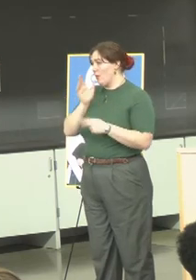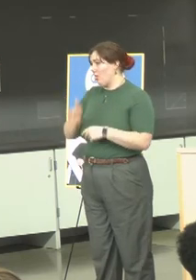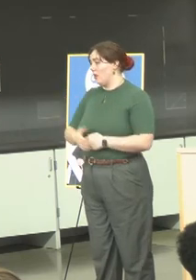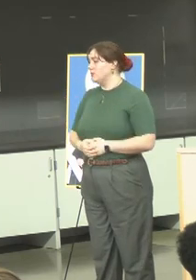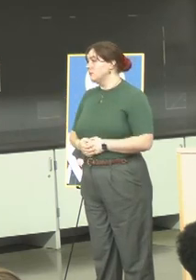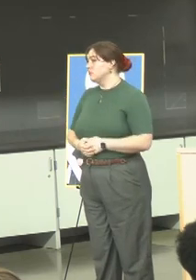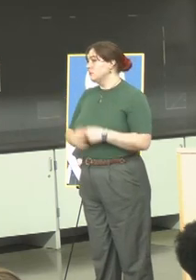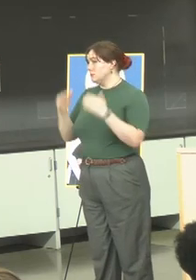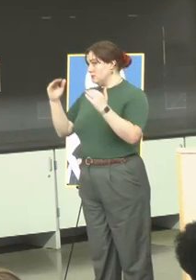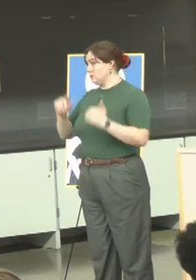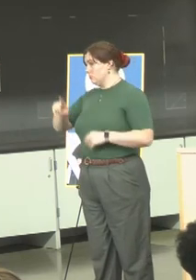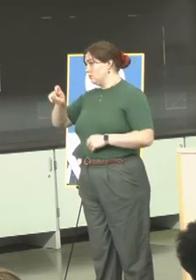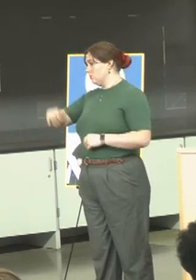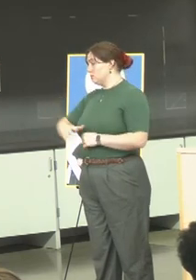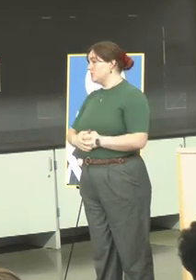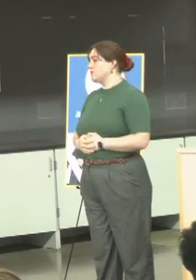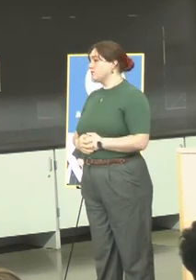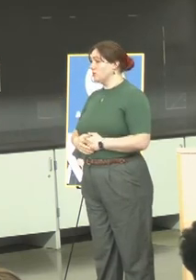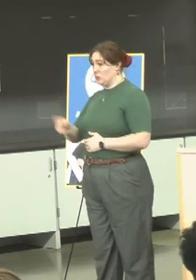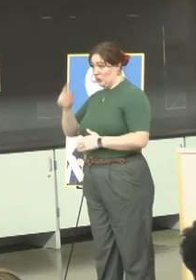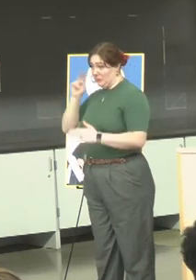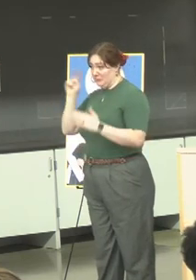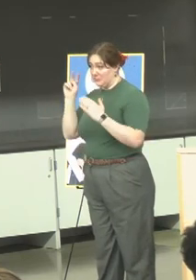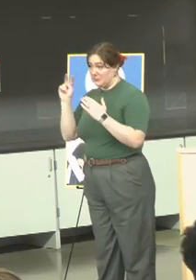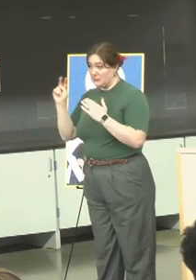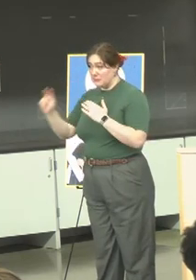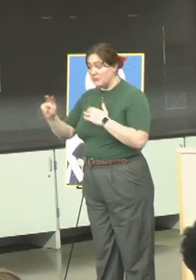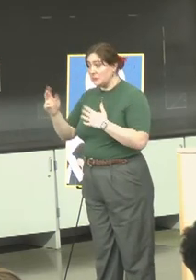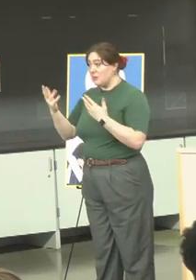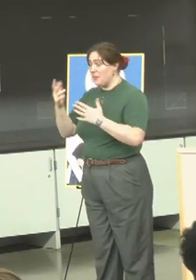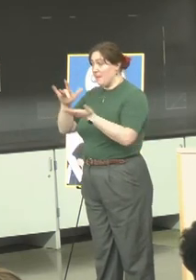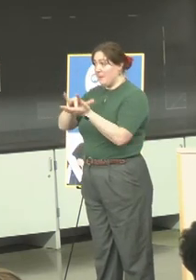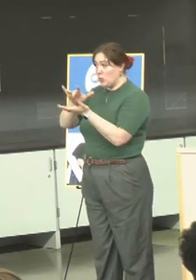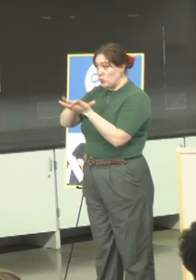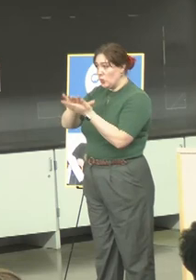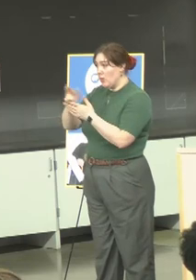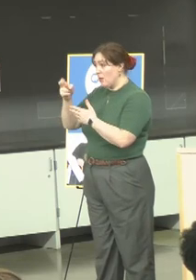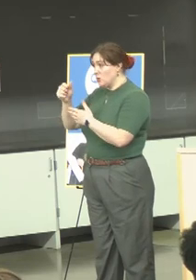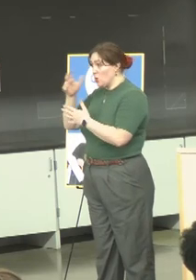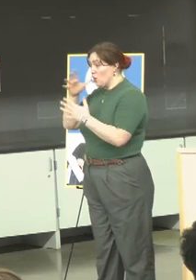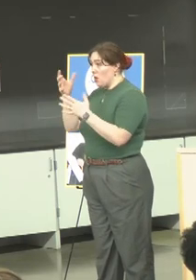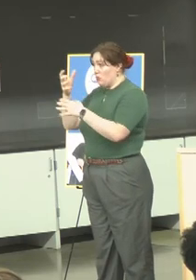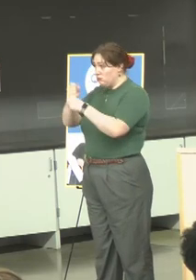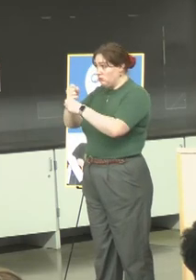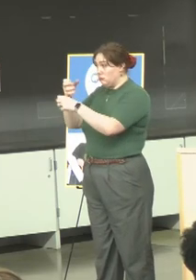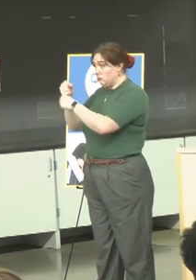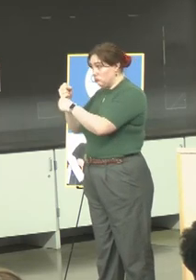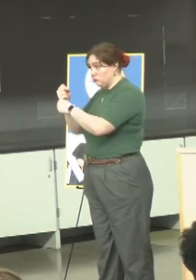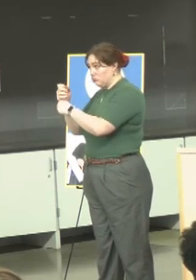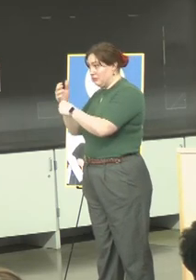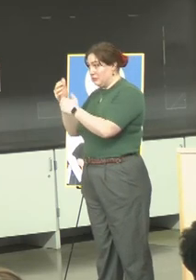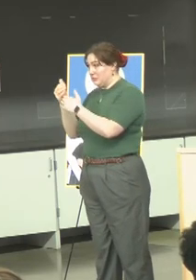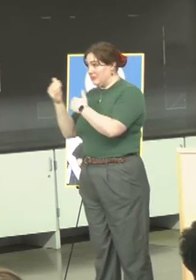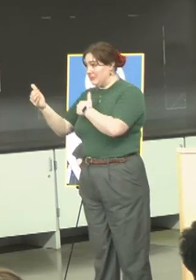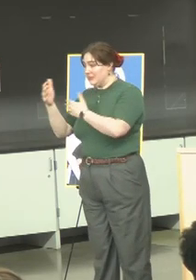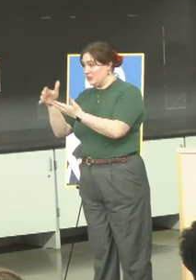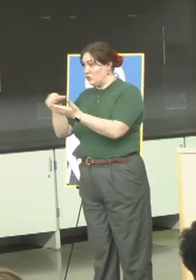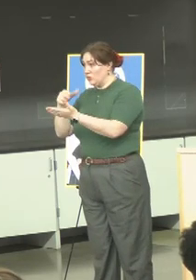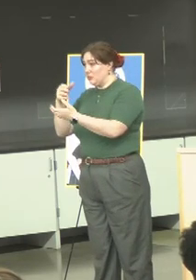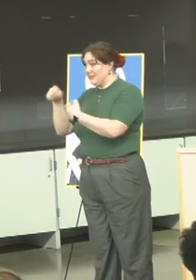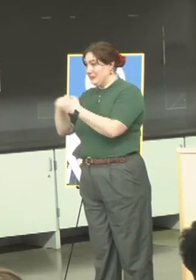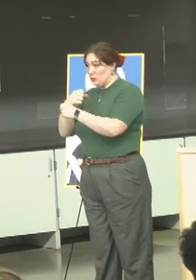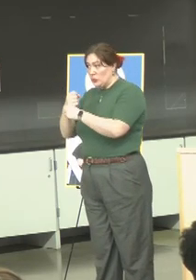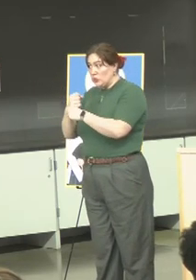Do you anticipate consolidating middle and high schools in coming years as our K through fifth graders move through middle and high